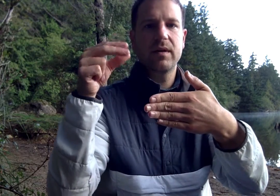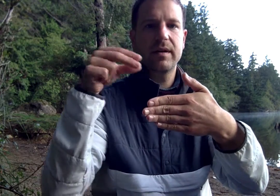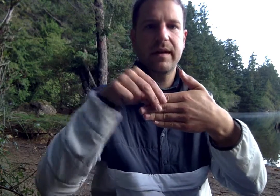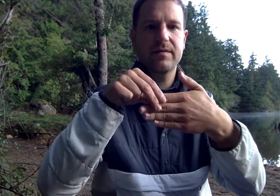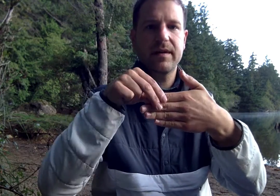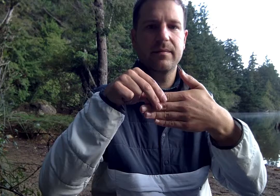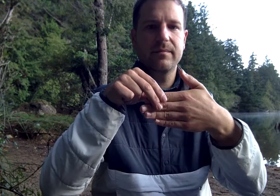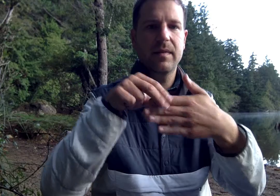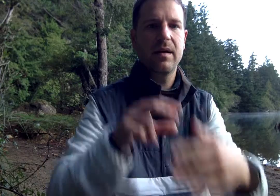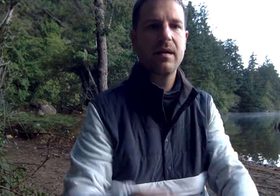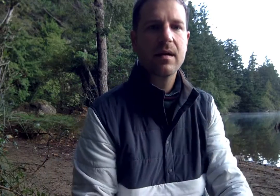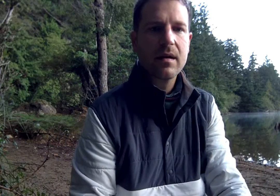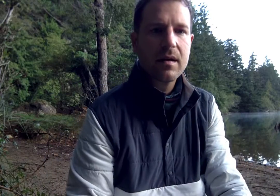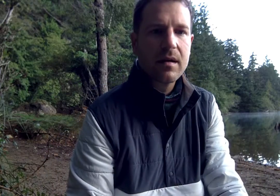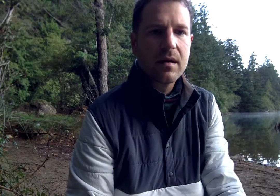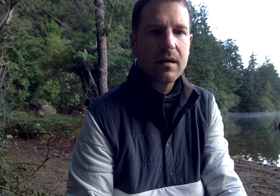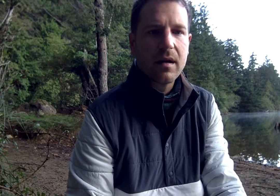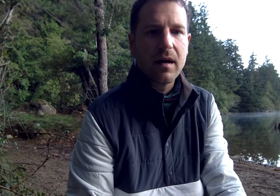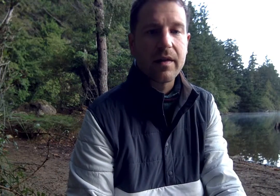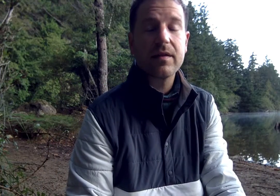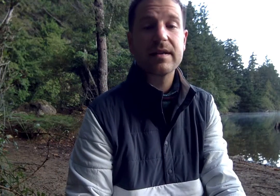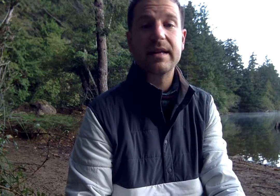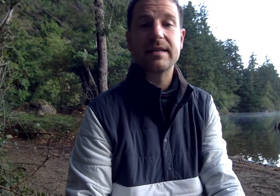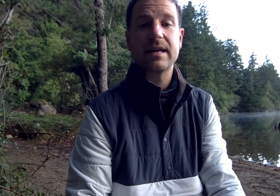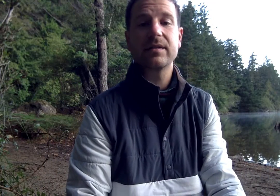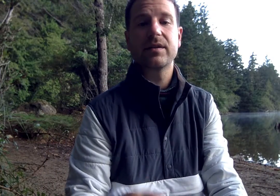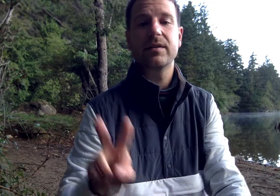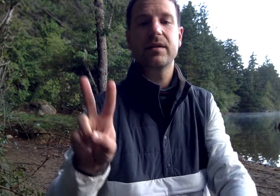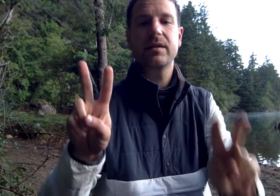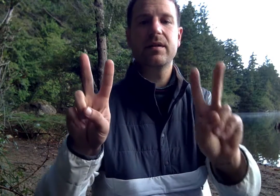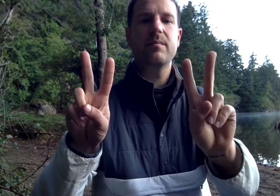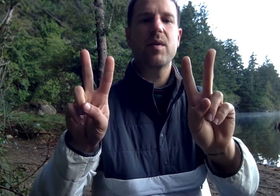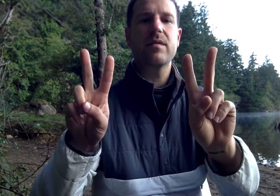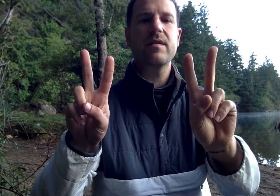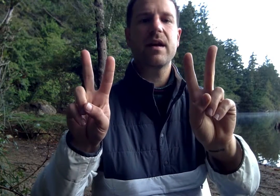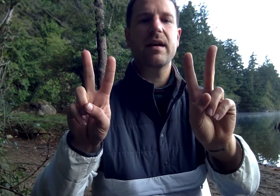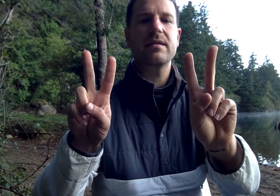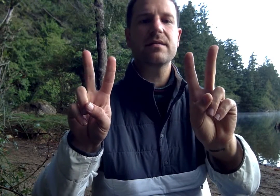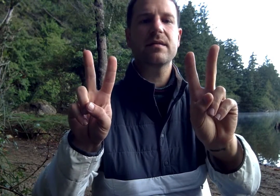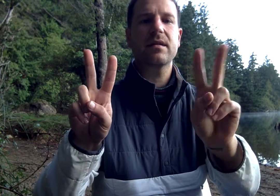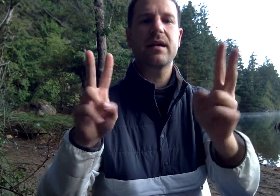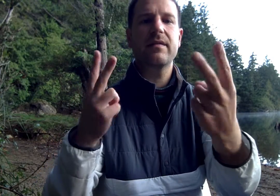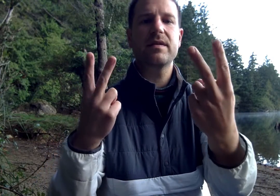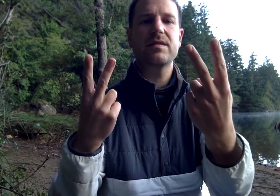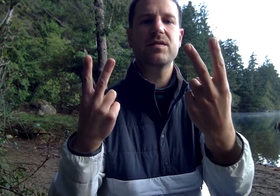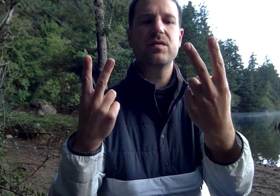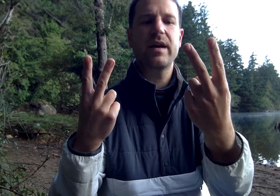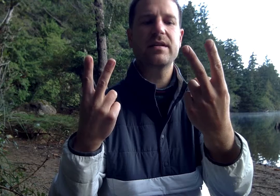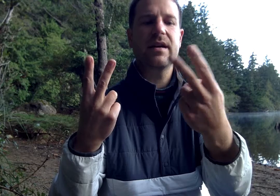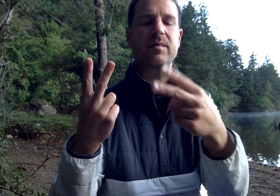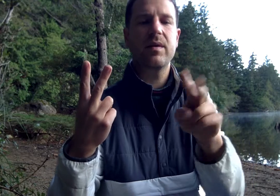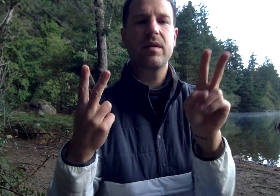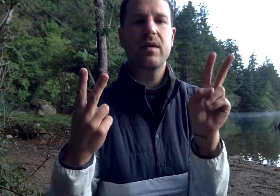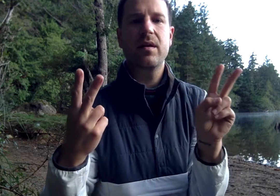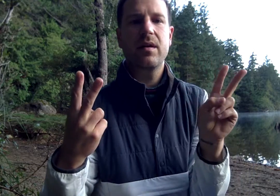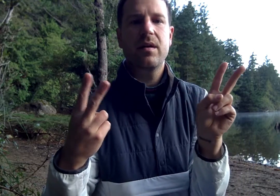attach file. 13, download. Both of your hands are going to have this two hand shape.